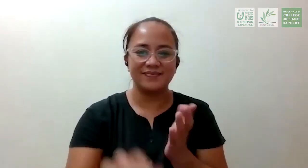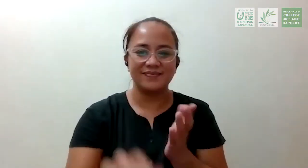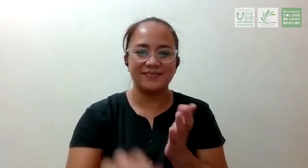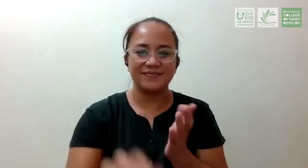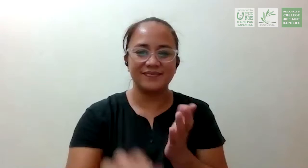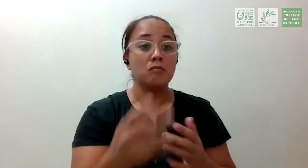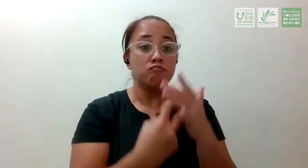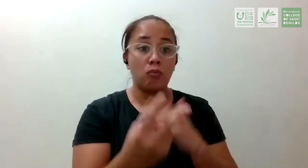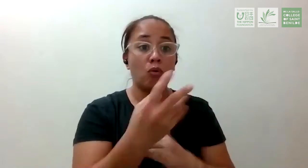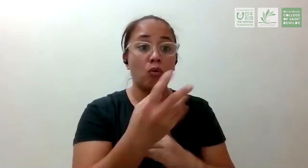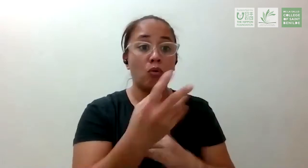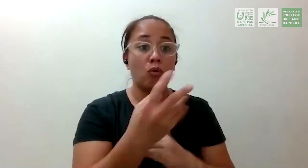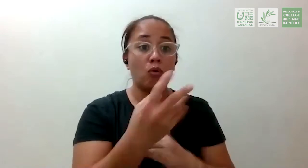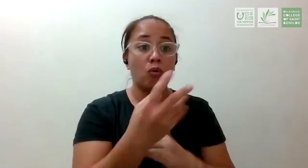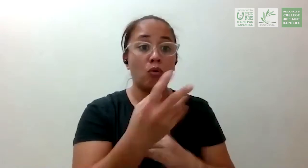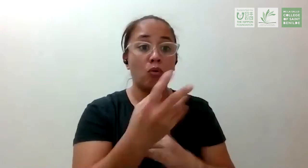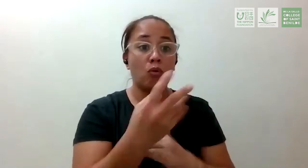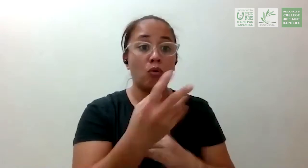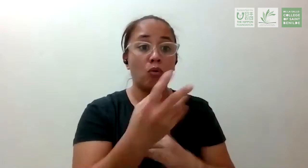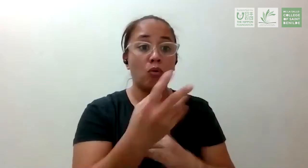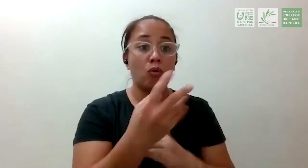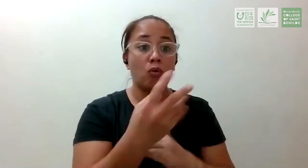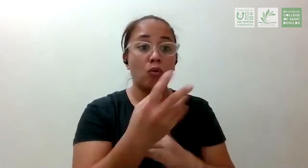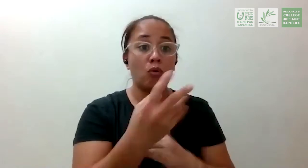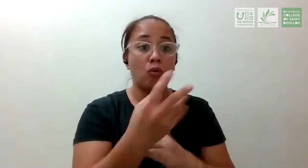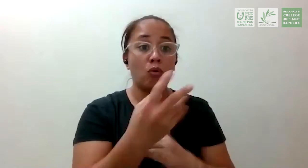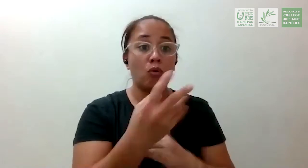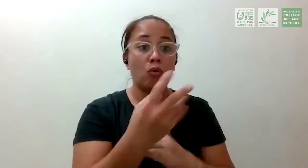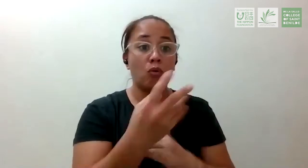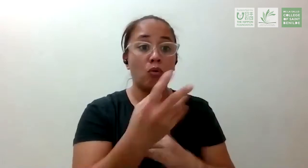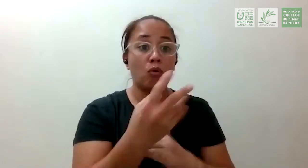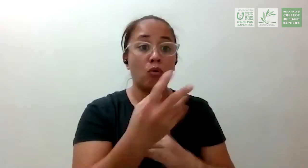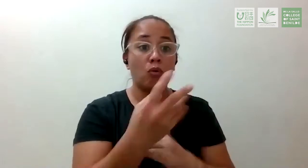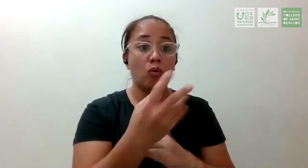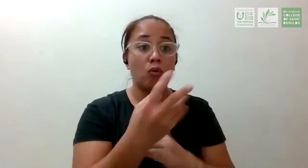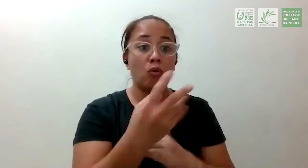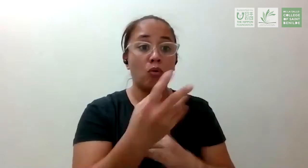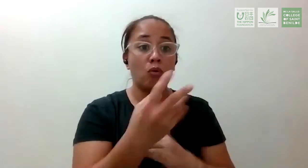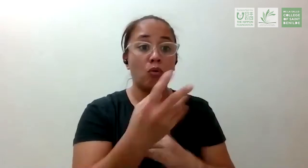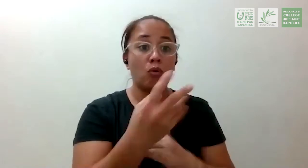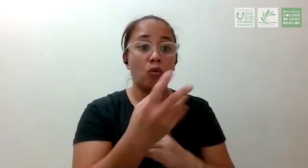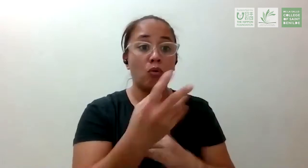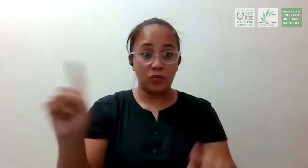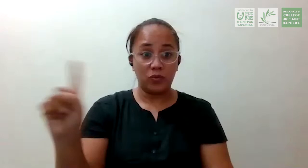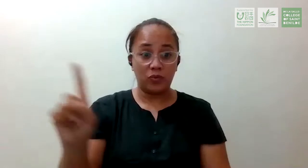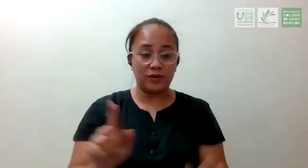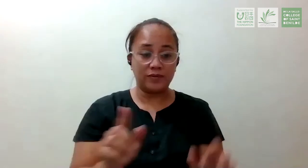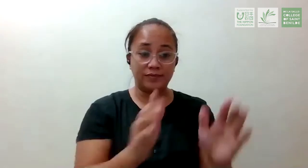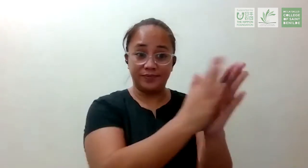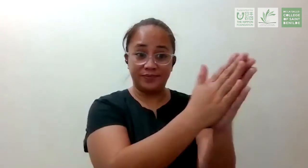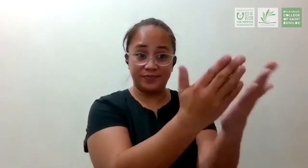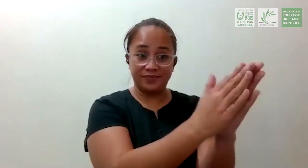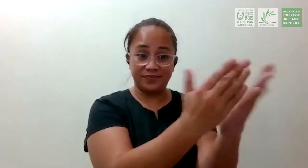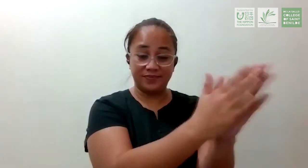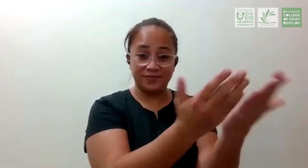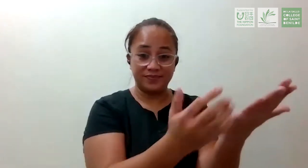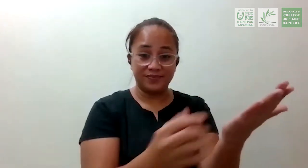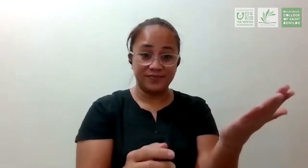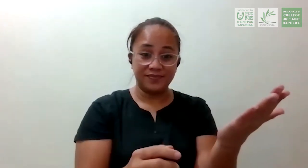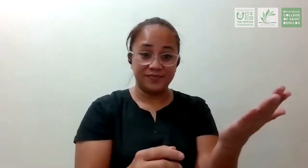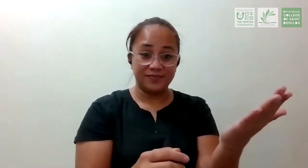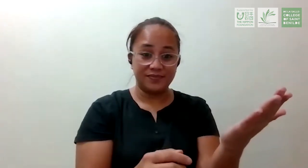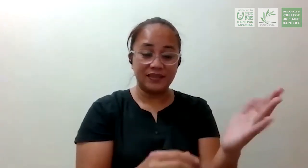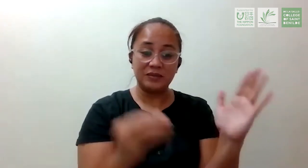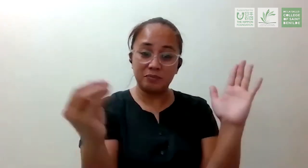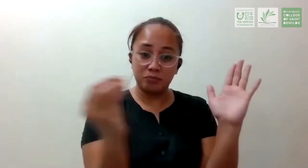use. The difference is a textbook indicates that you can learn the